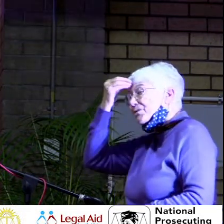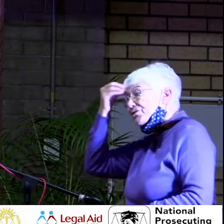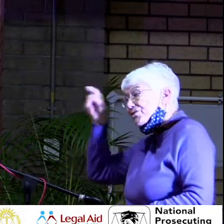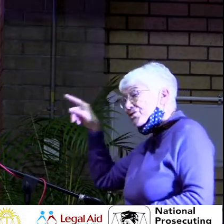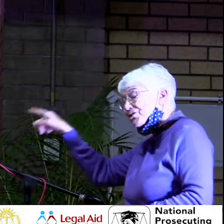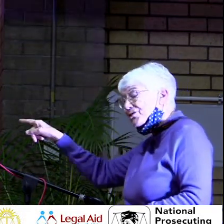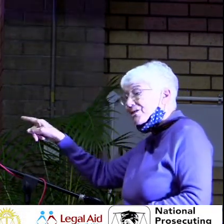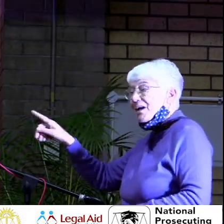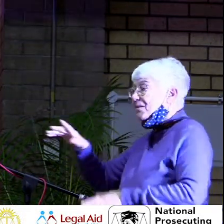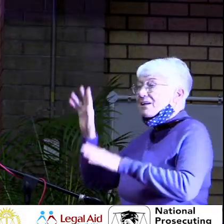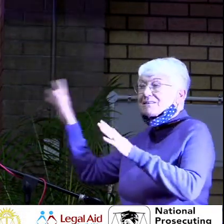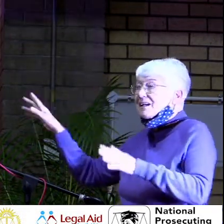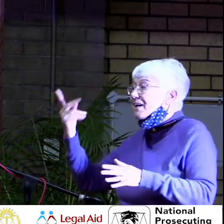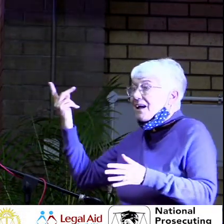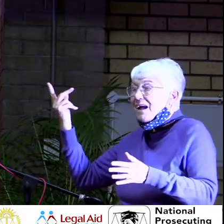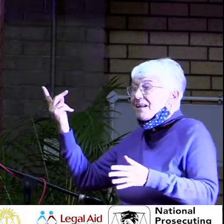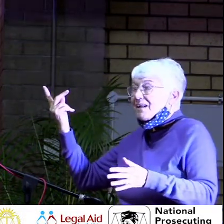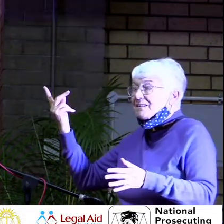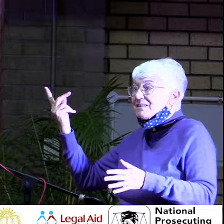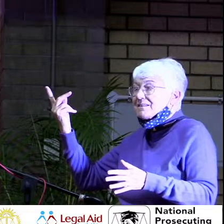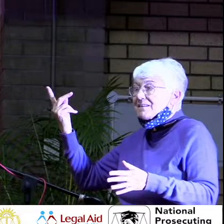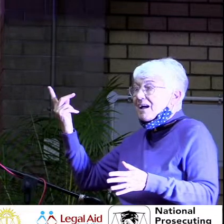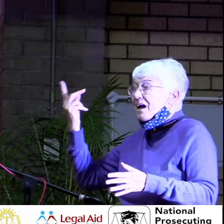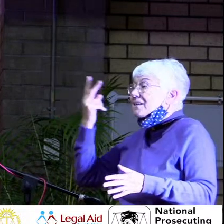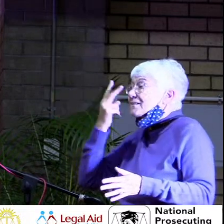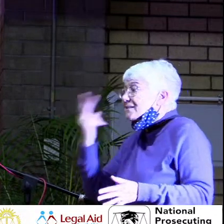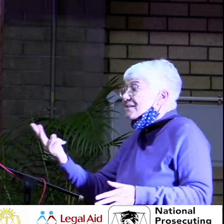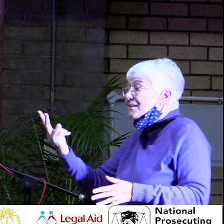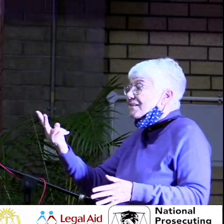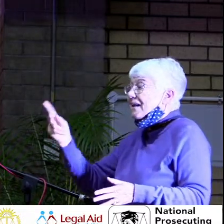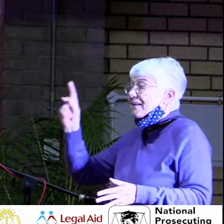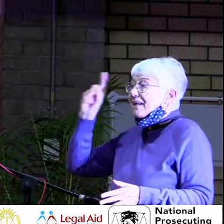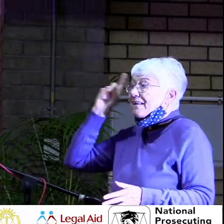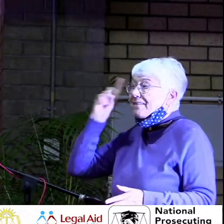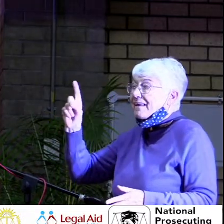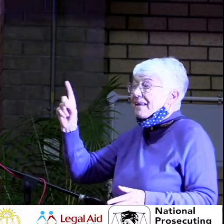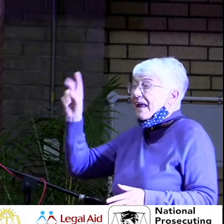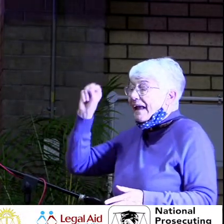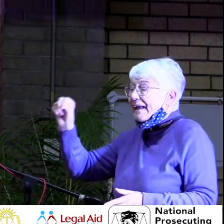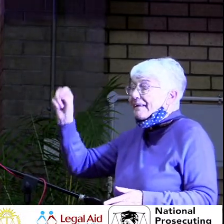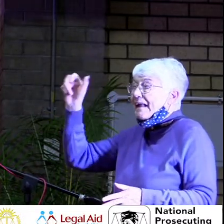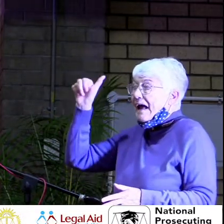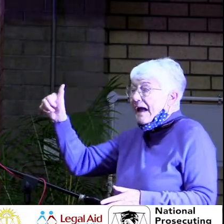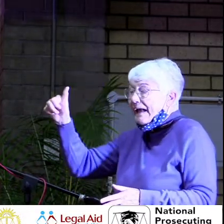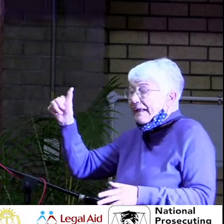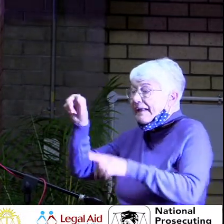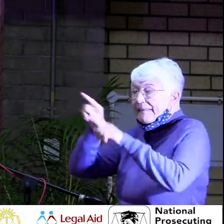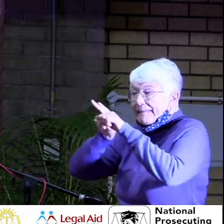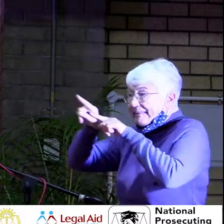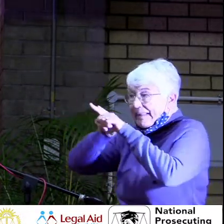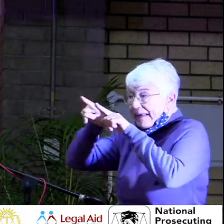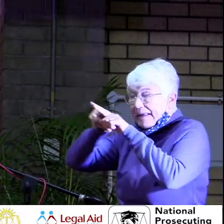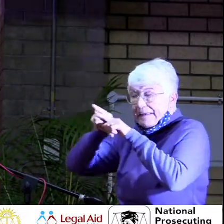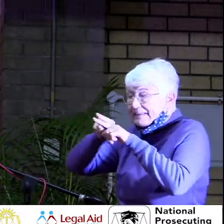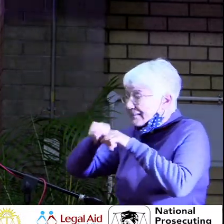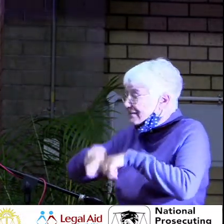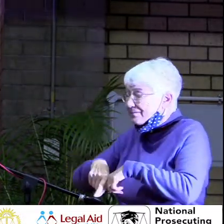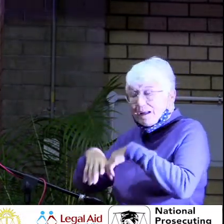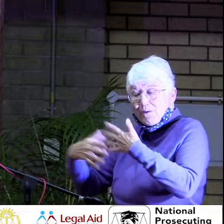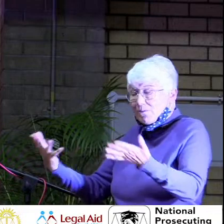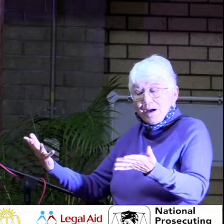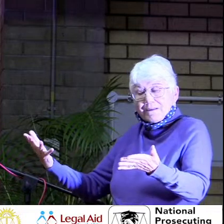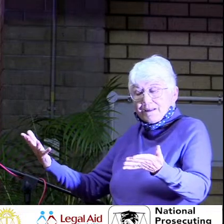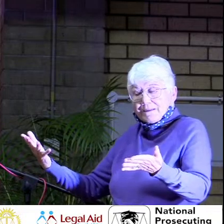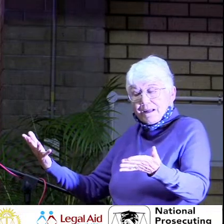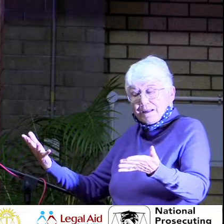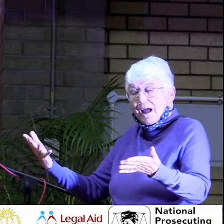of like human rights of the victim if the DNA is not done. I don't know why I